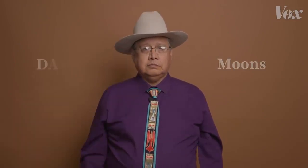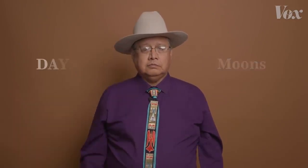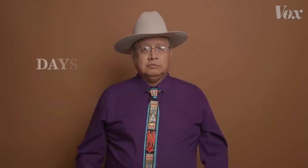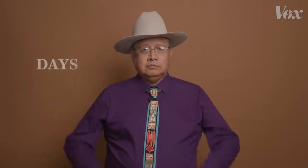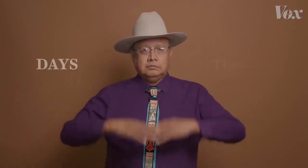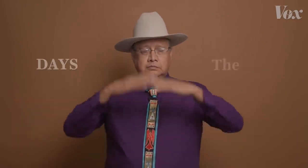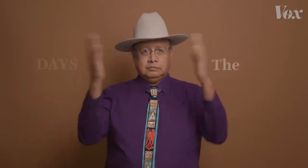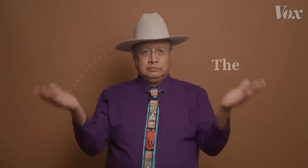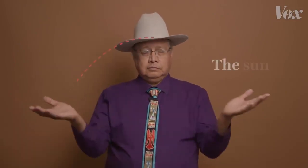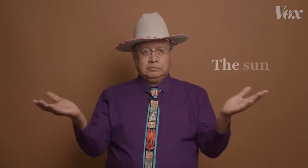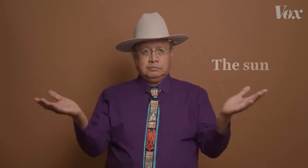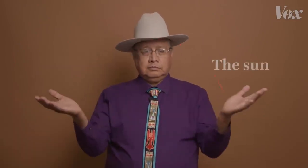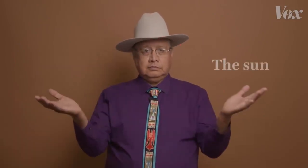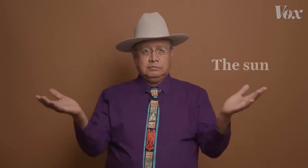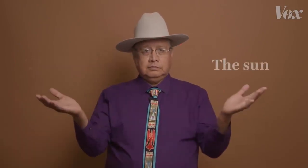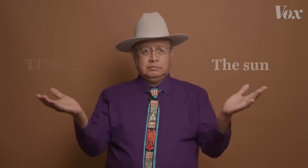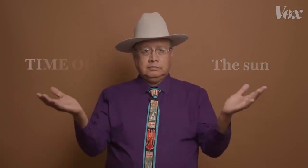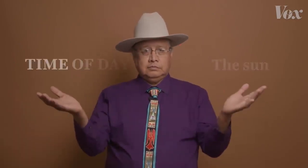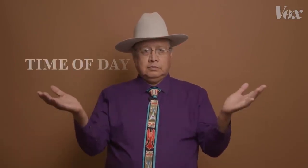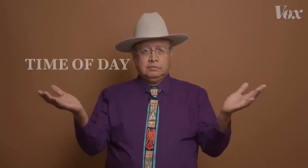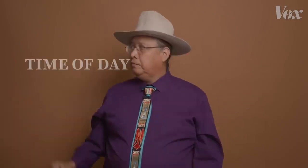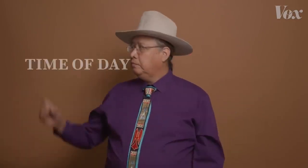days by the sun, and to refer to different times of